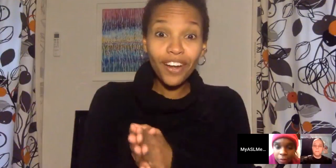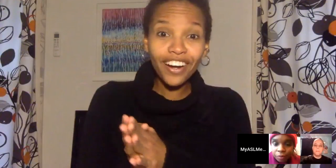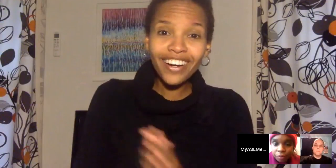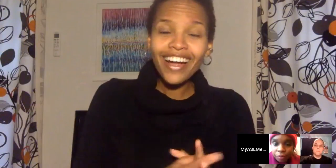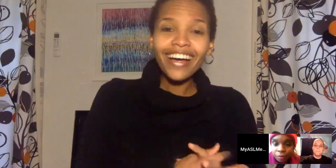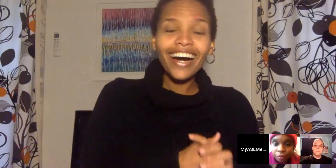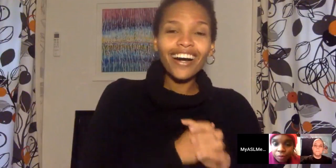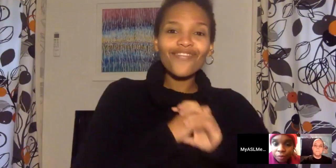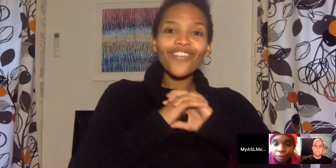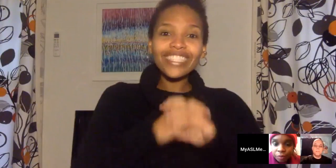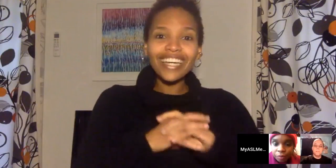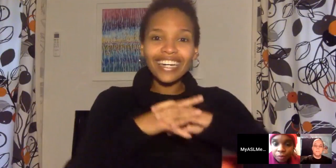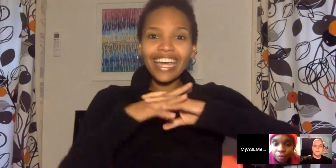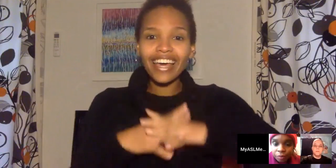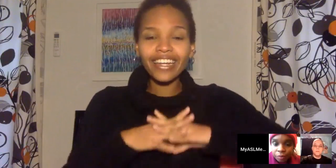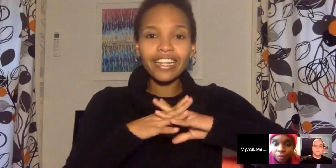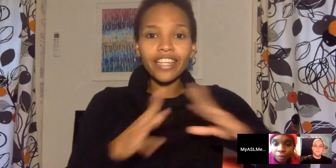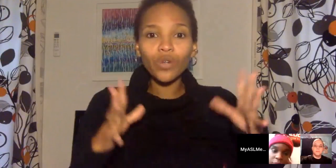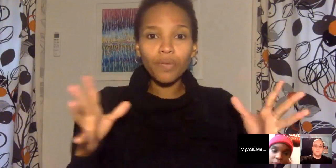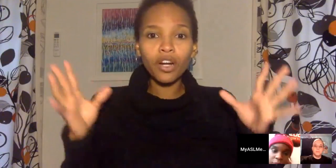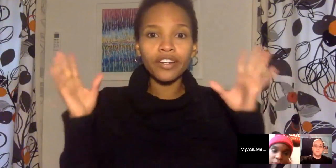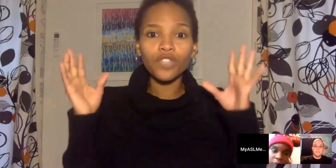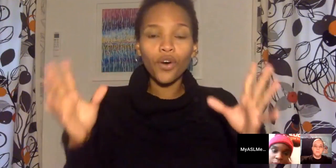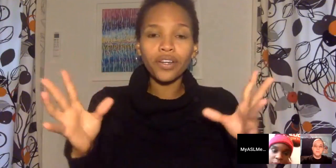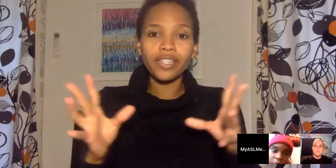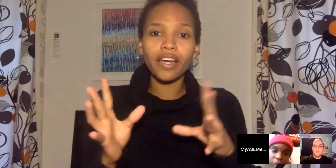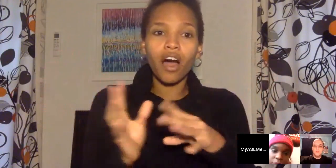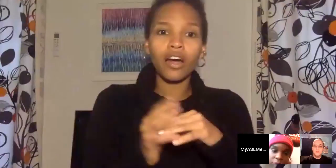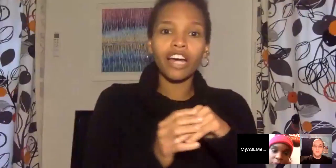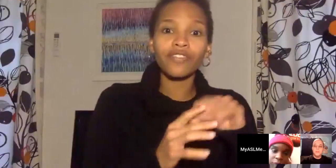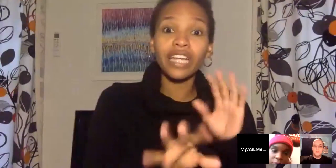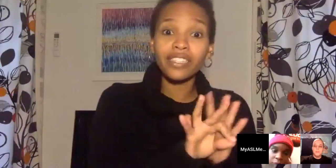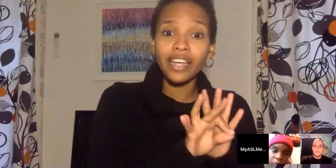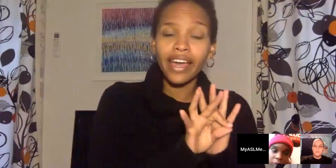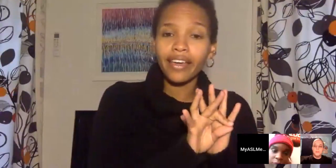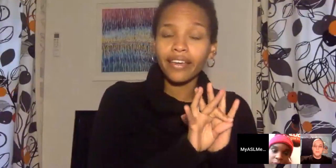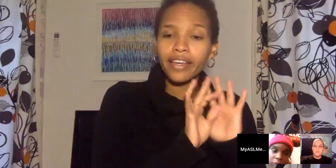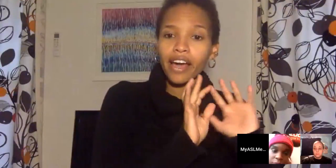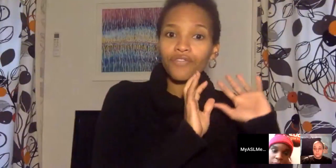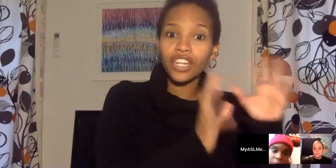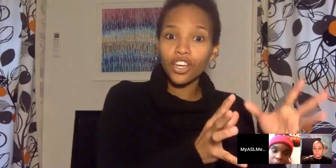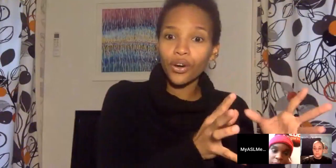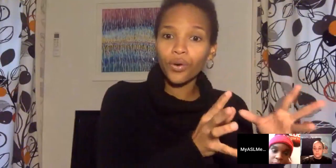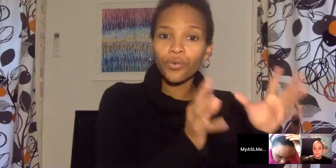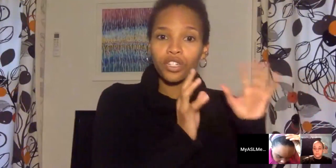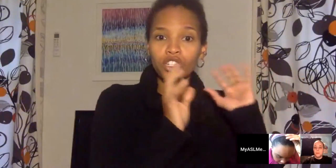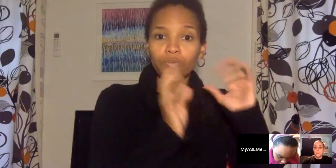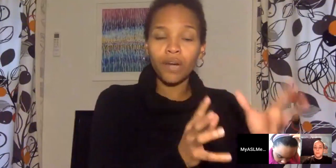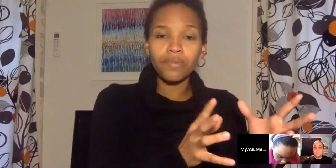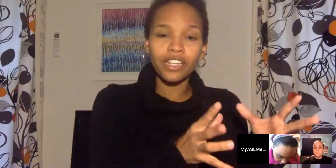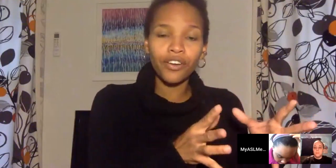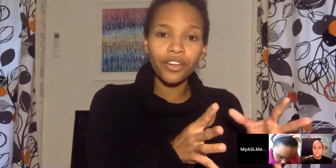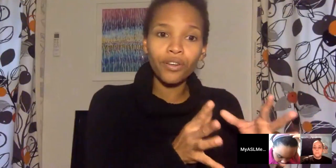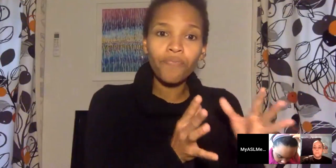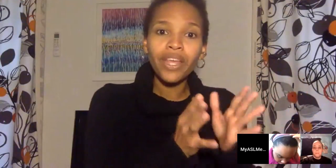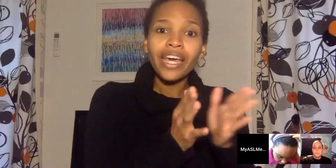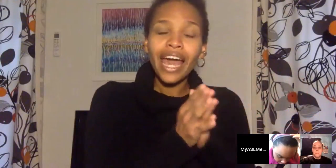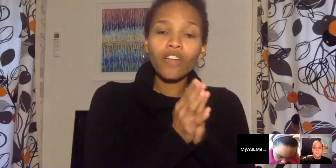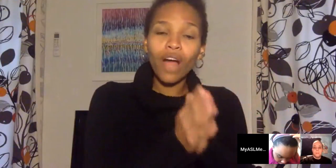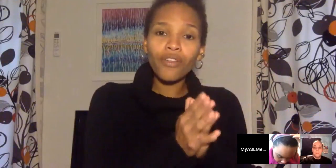webinar. Once again, this webinar is focusing on, I've selected a video, which is our prep material. And rather